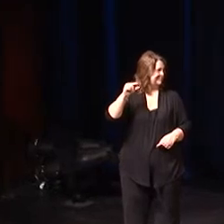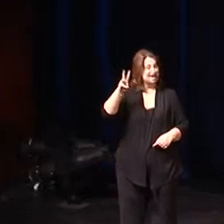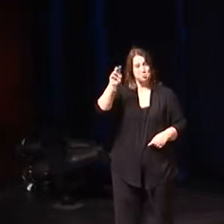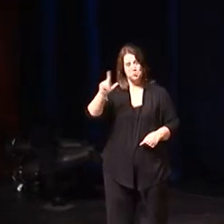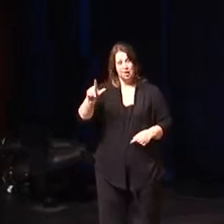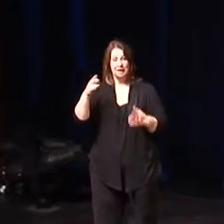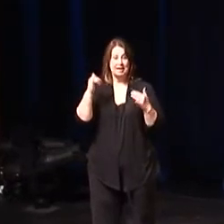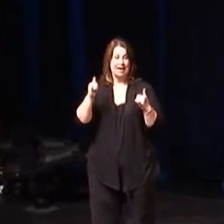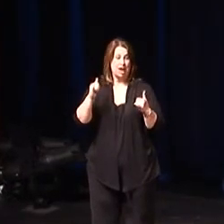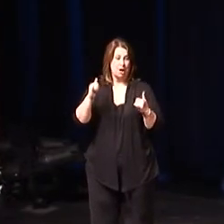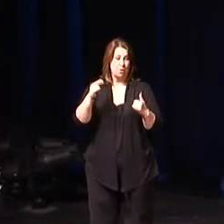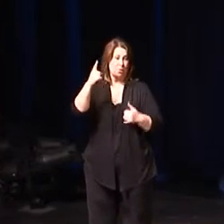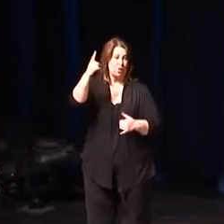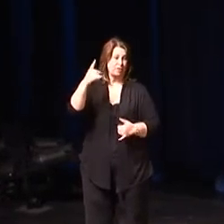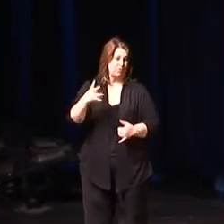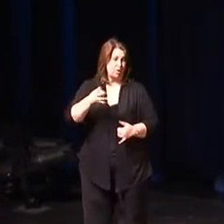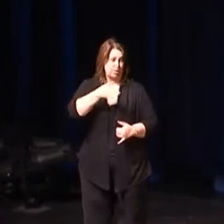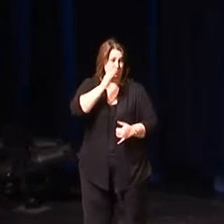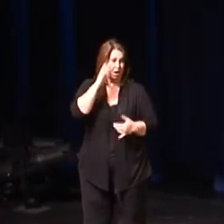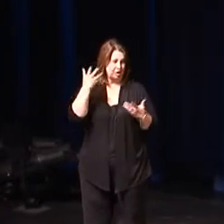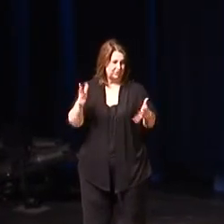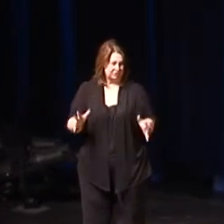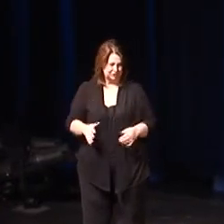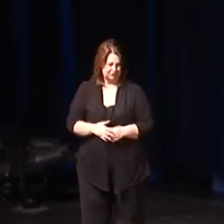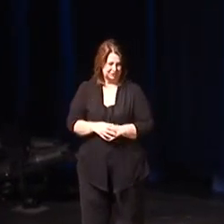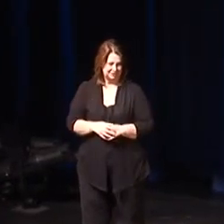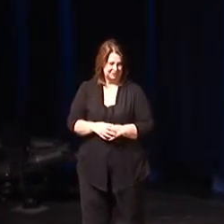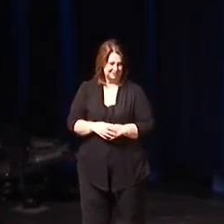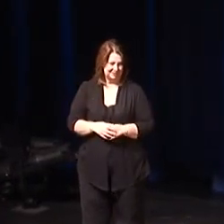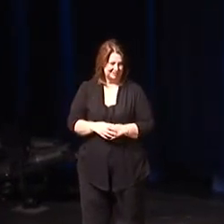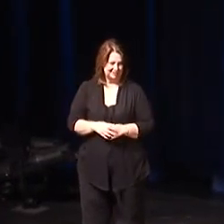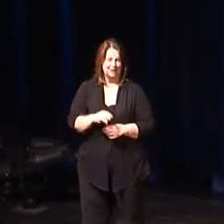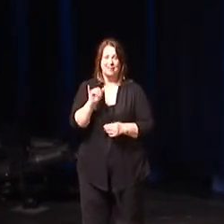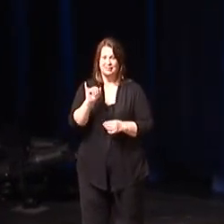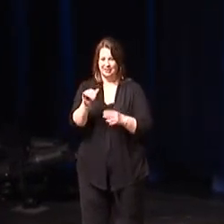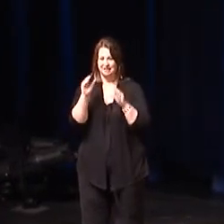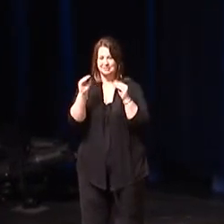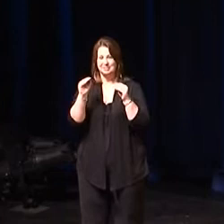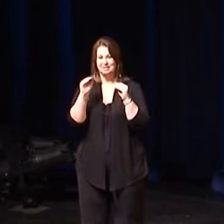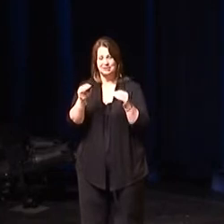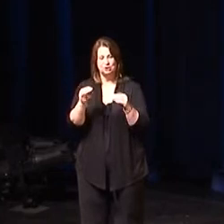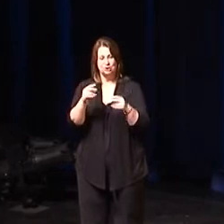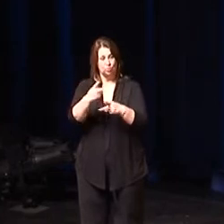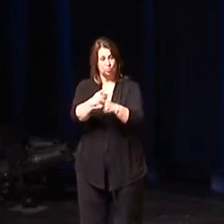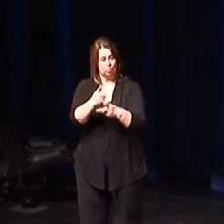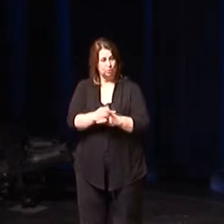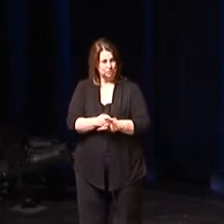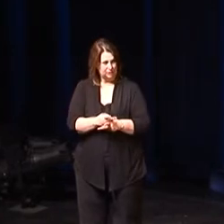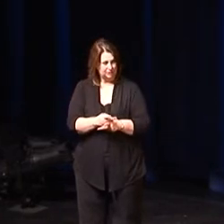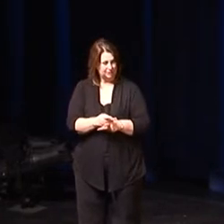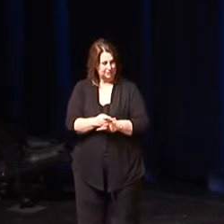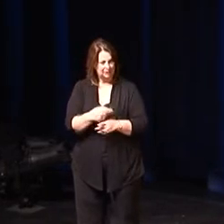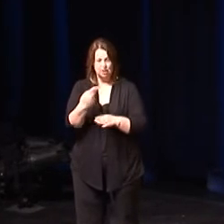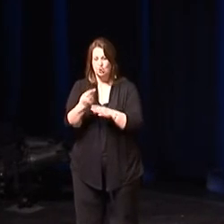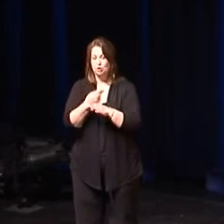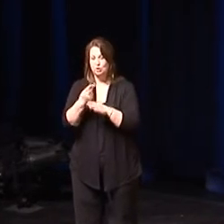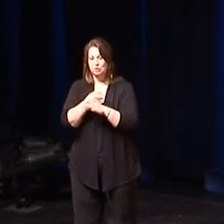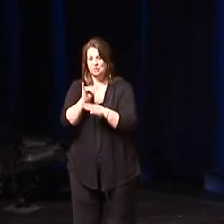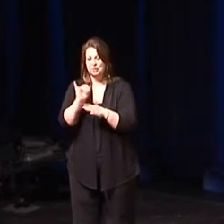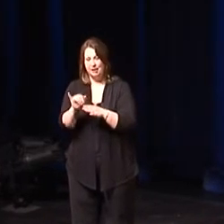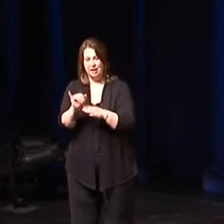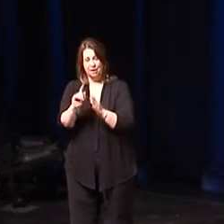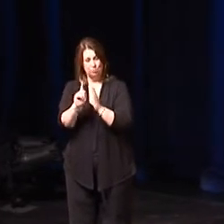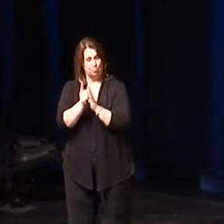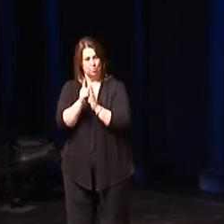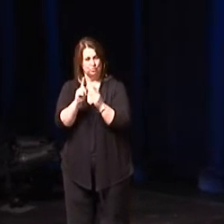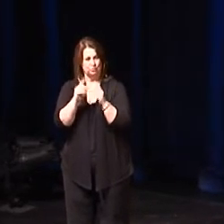Well, now I've drank 1/4 of the bottle of water. That's teaching proportion. You know, use those teachable